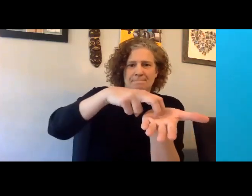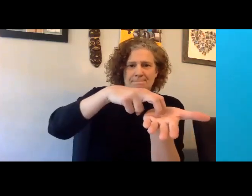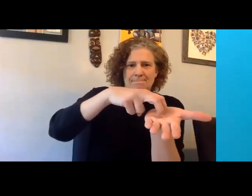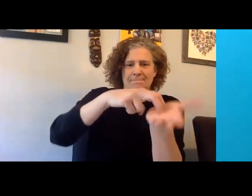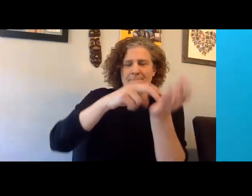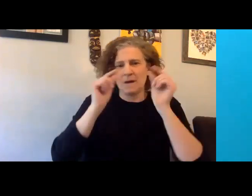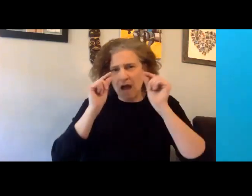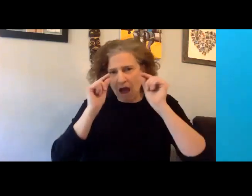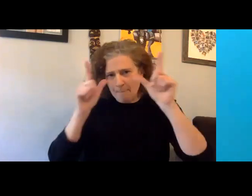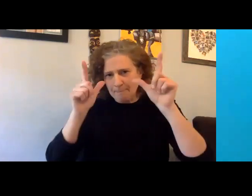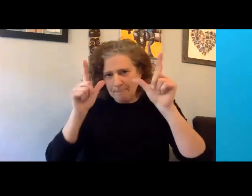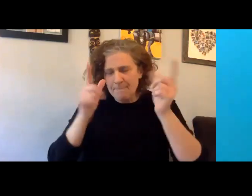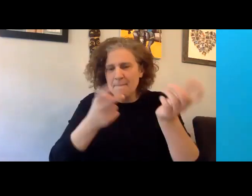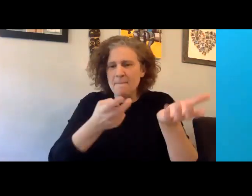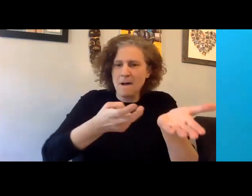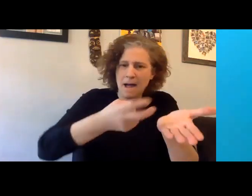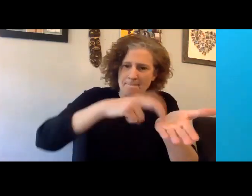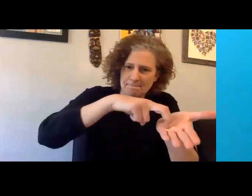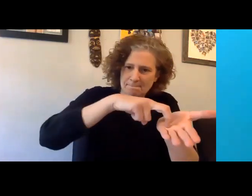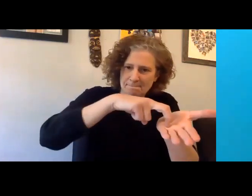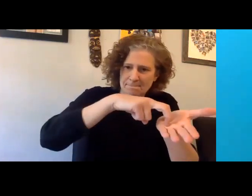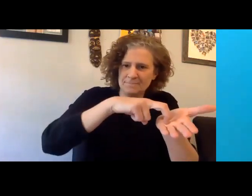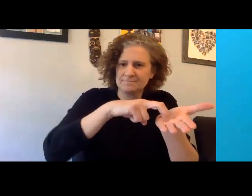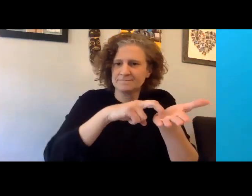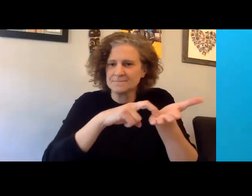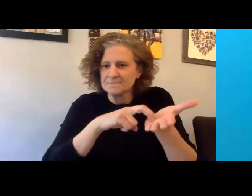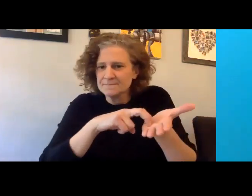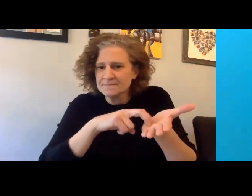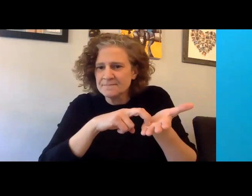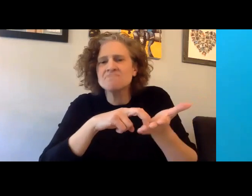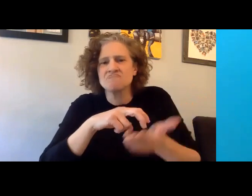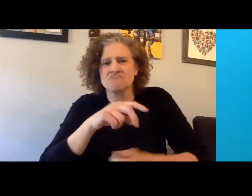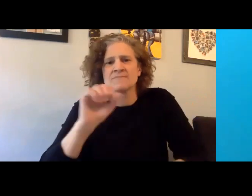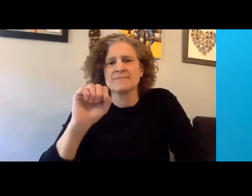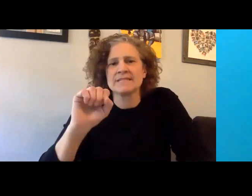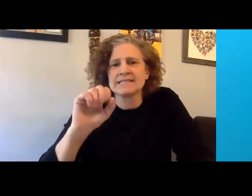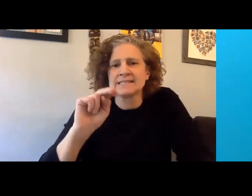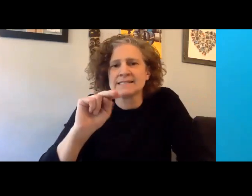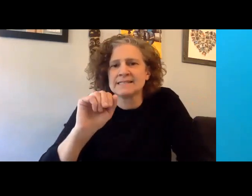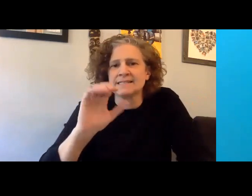up, wake up, get up.